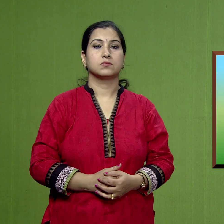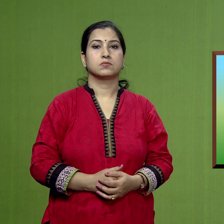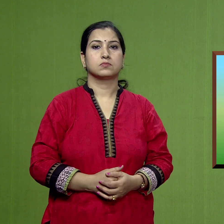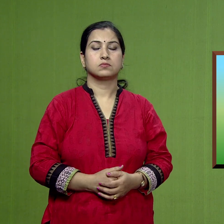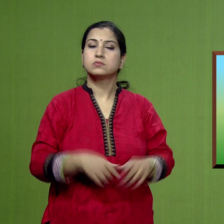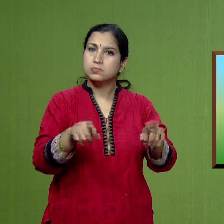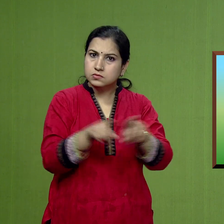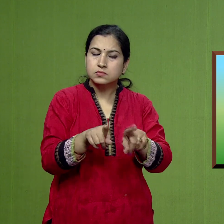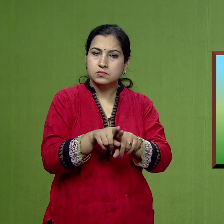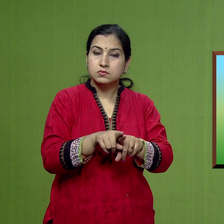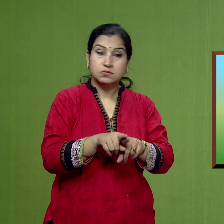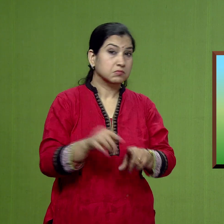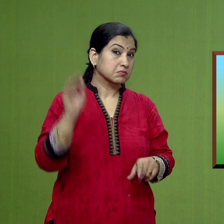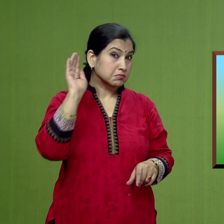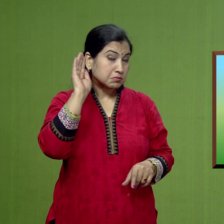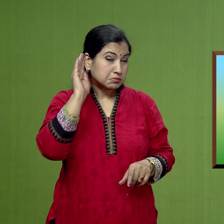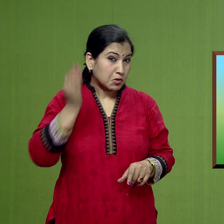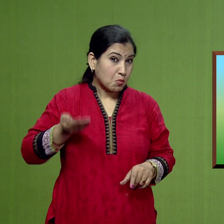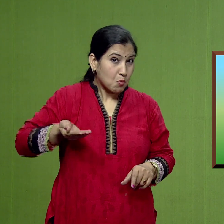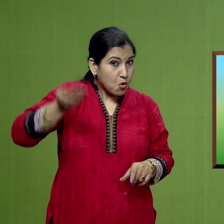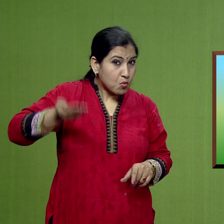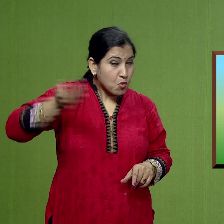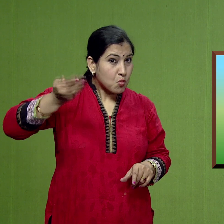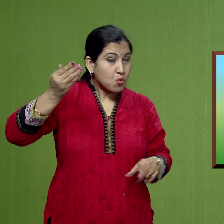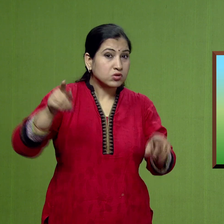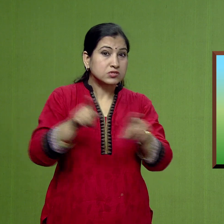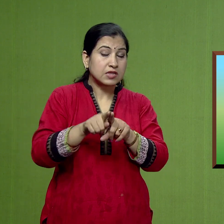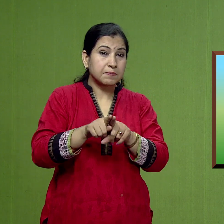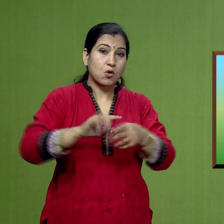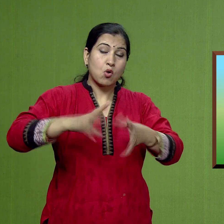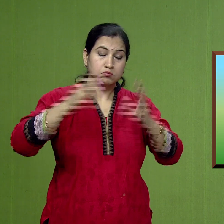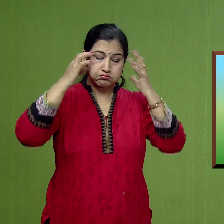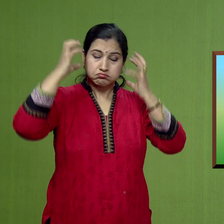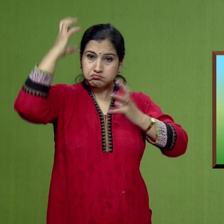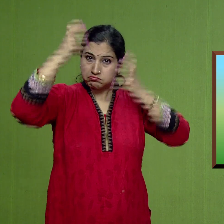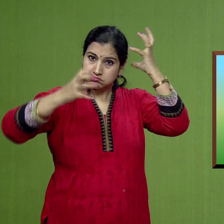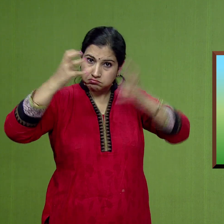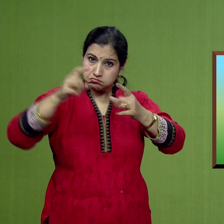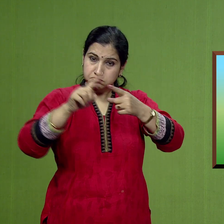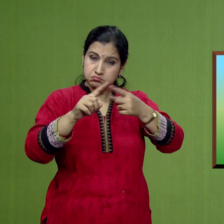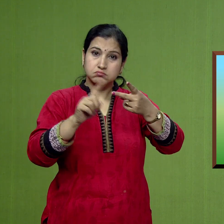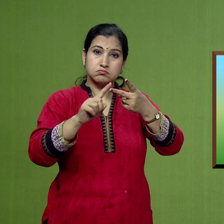Exposure to noise pollution can also cause stress and mental instability,